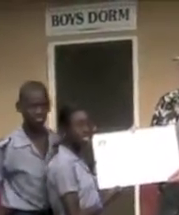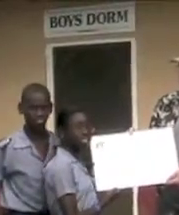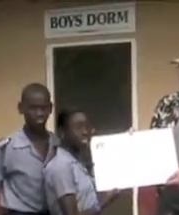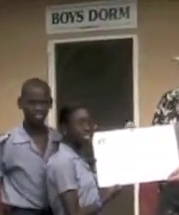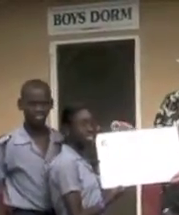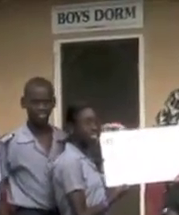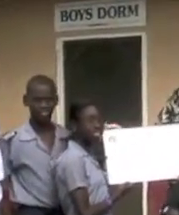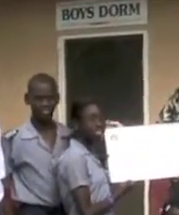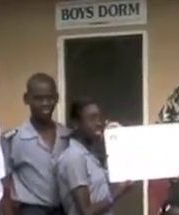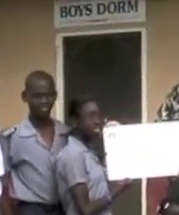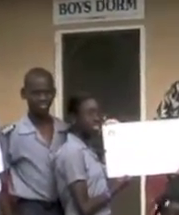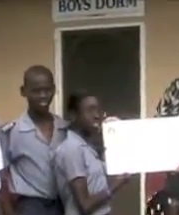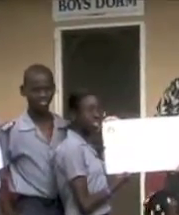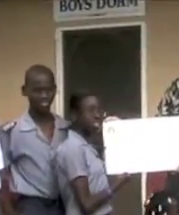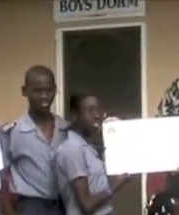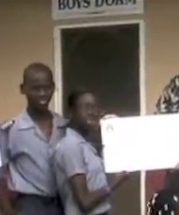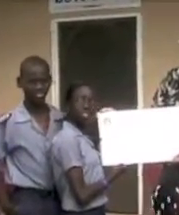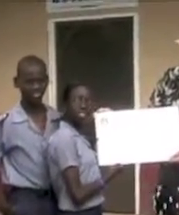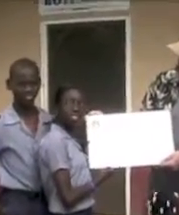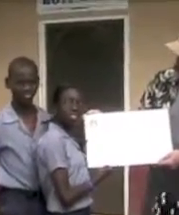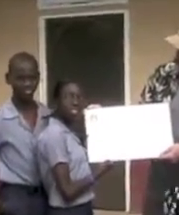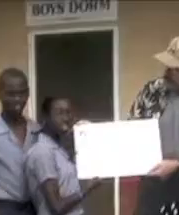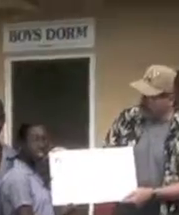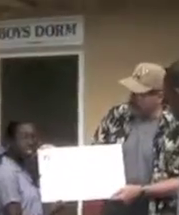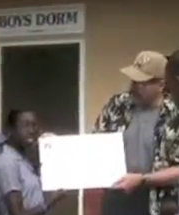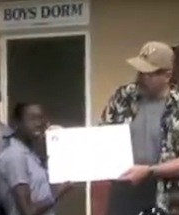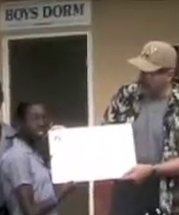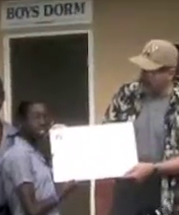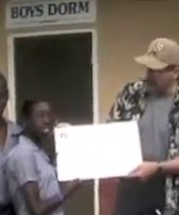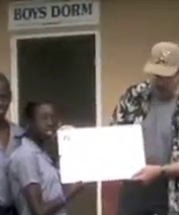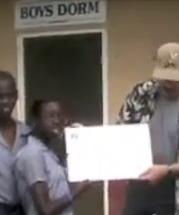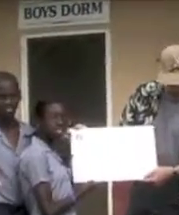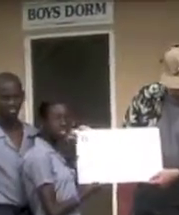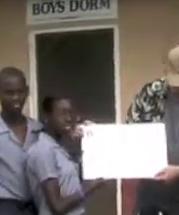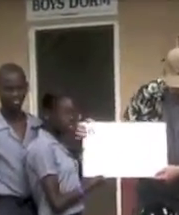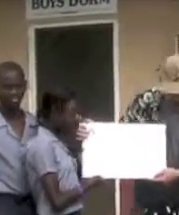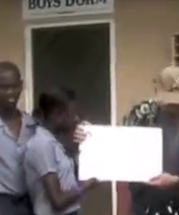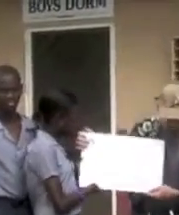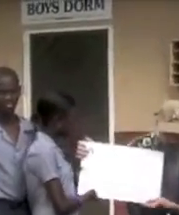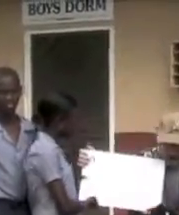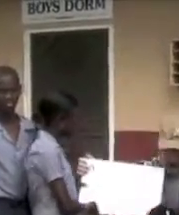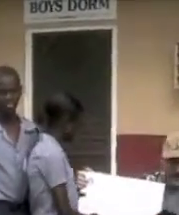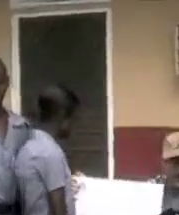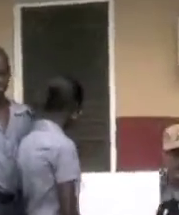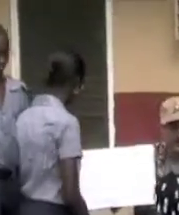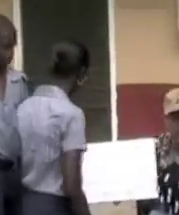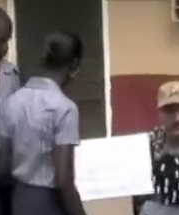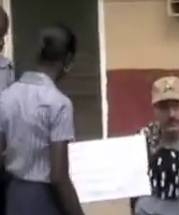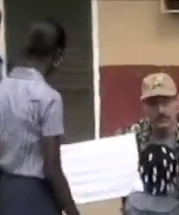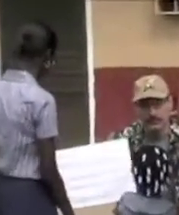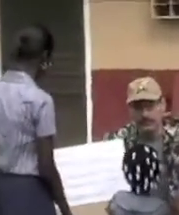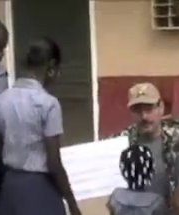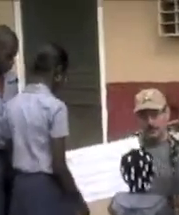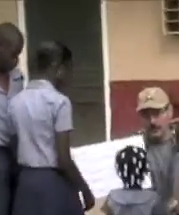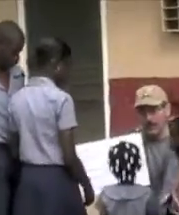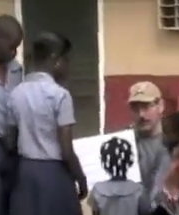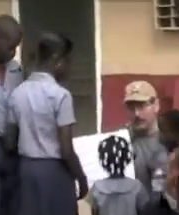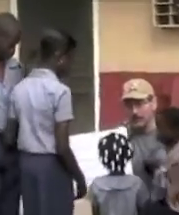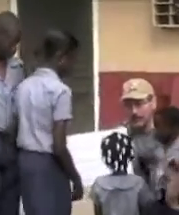This is for your school and for you. Come on down here, guys. How about we all get